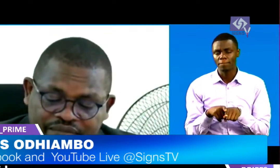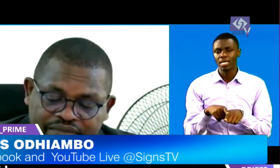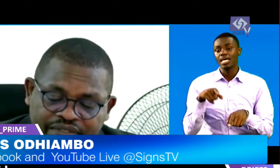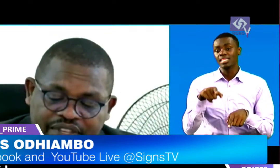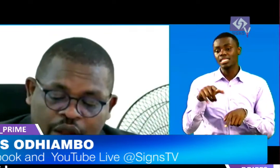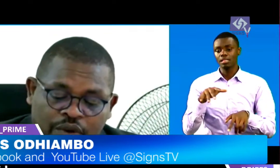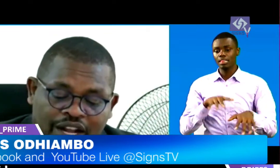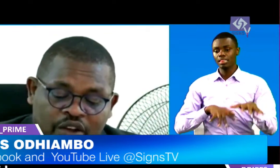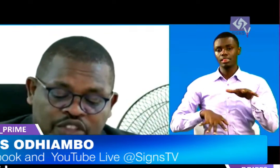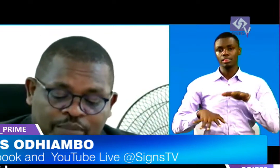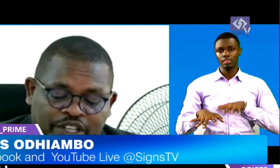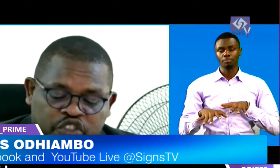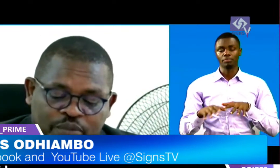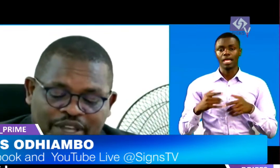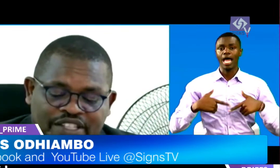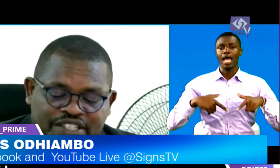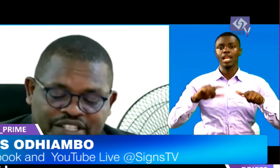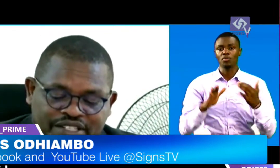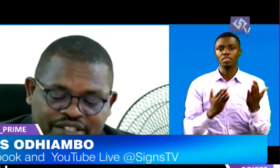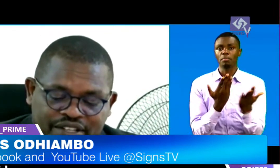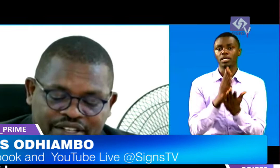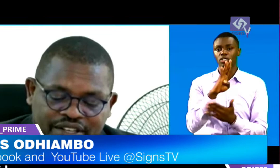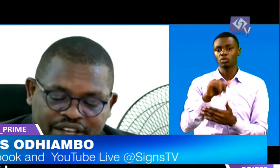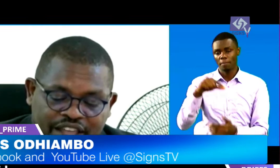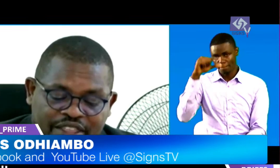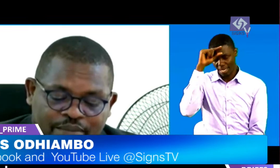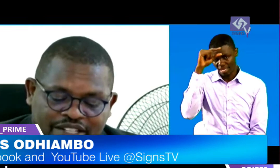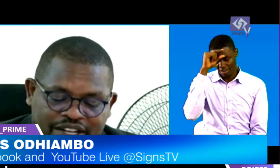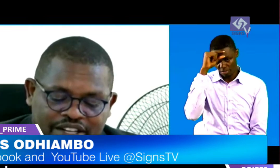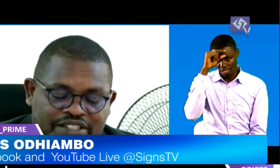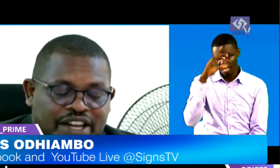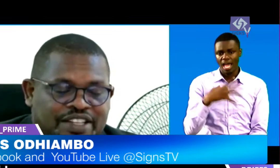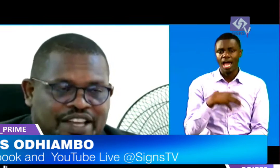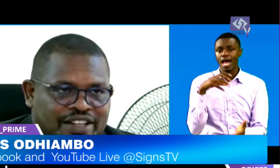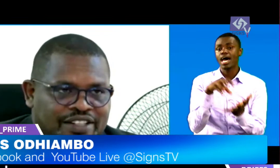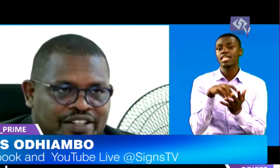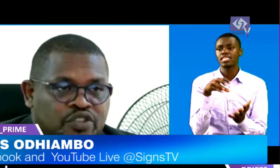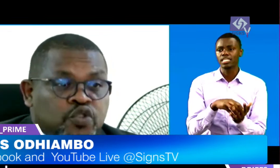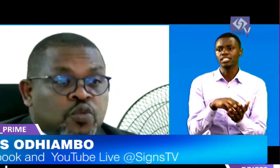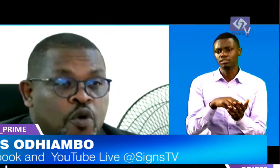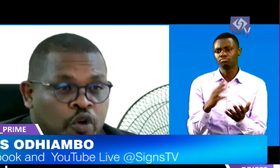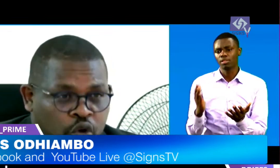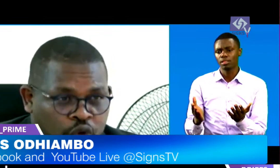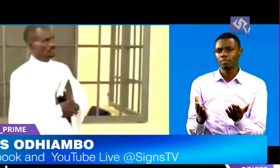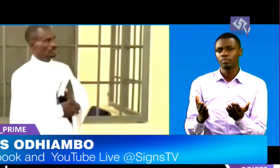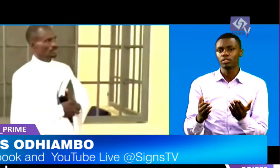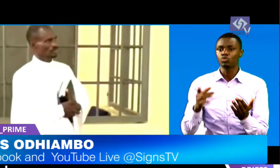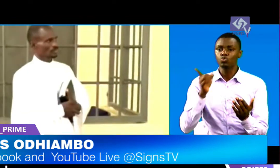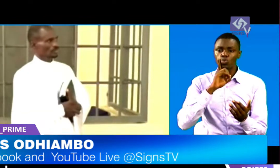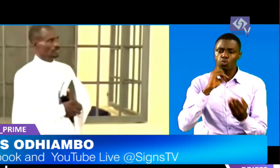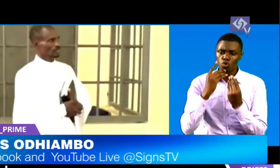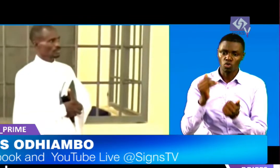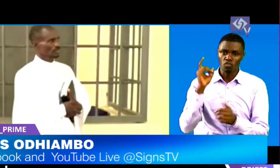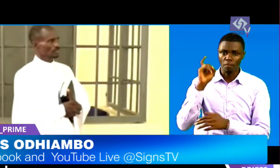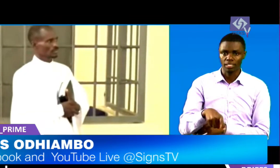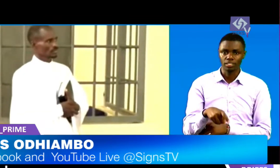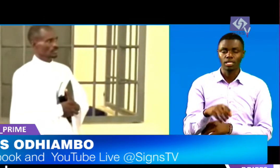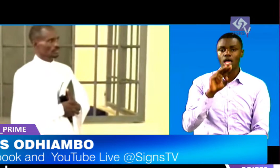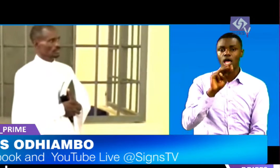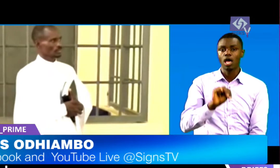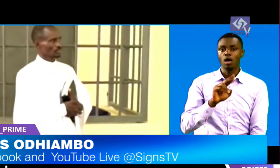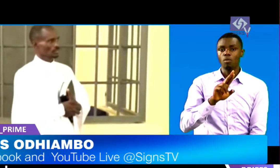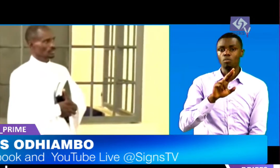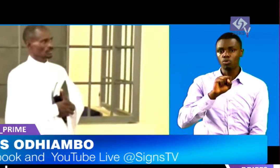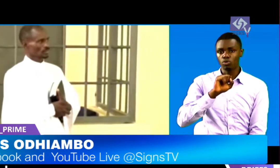reluctantly, I will allow the application by the states, and the matter is adjourned to tomorrow. Mr. Musyoka